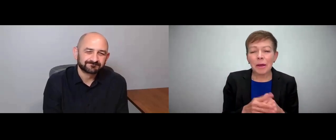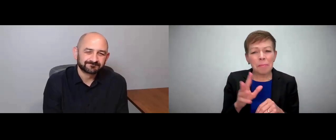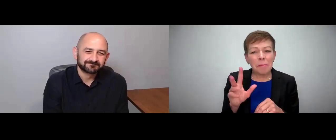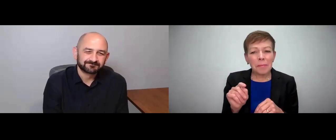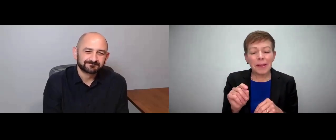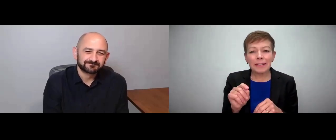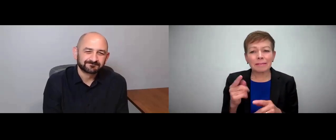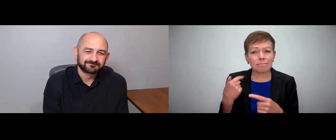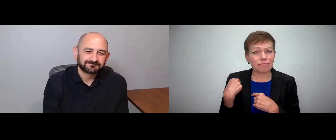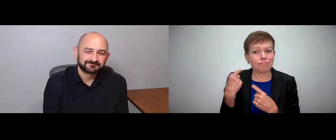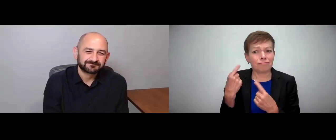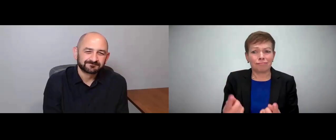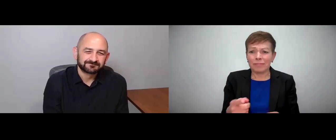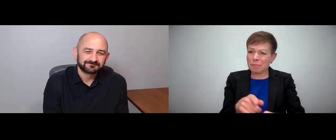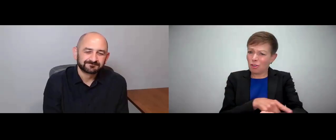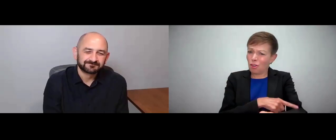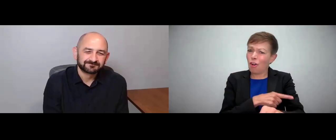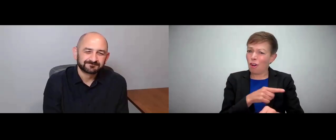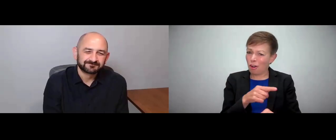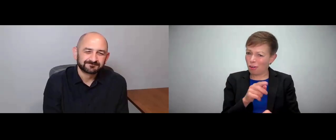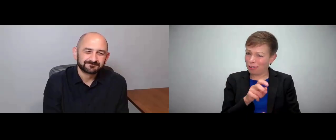me.